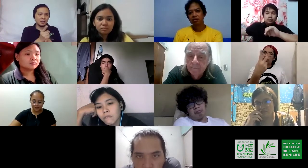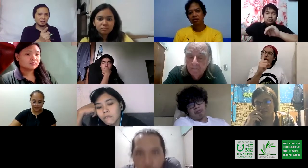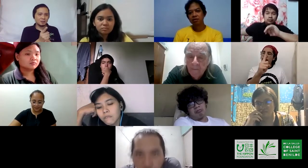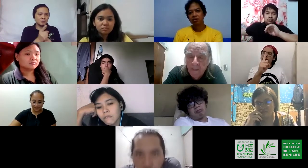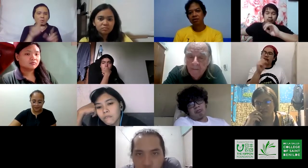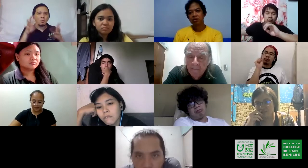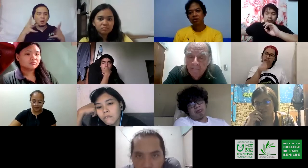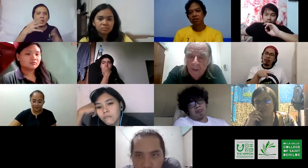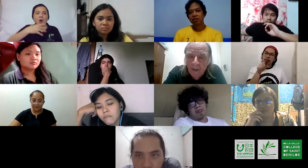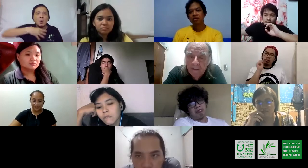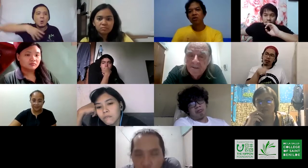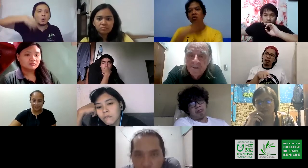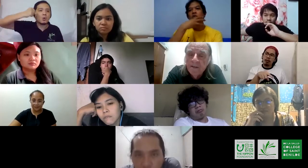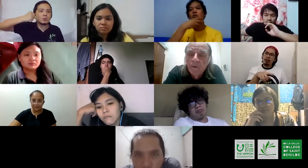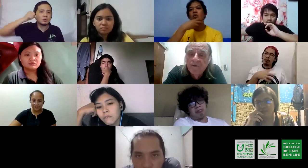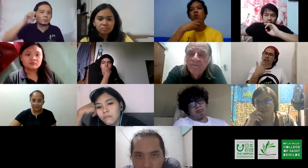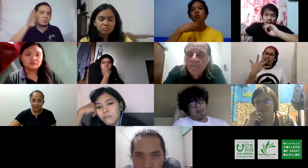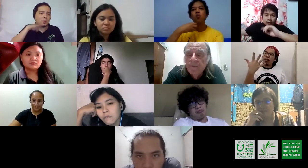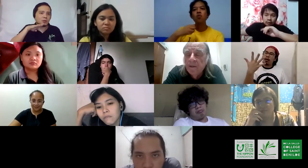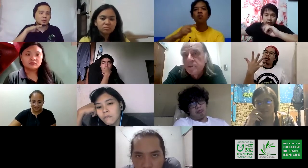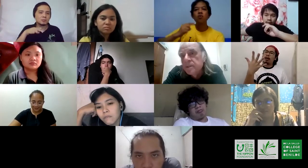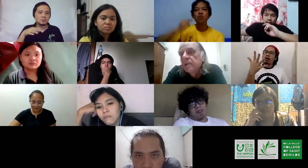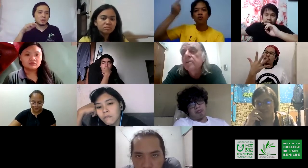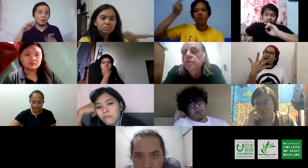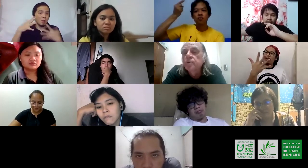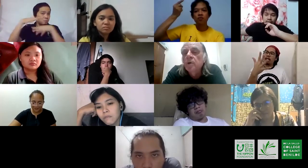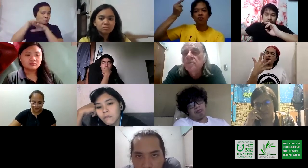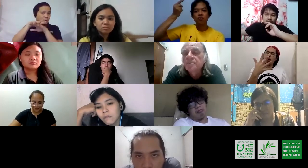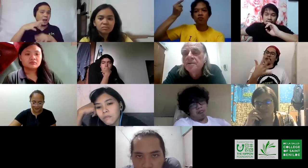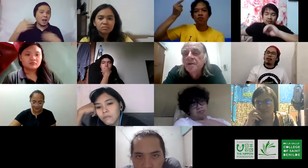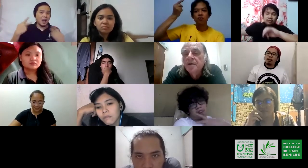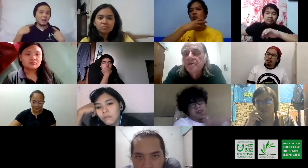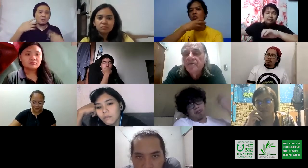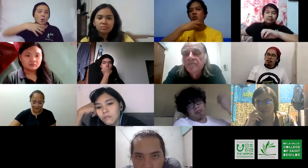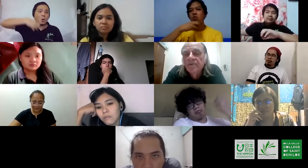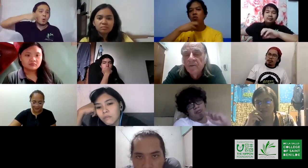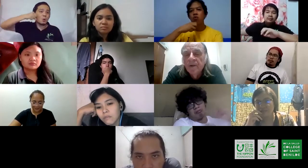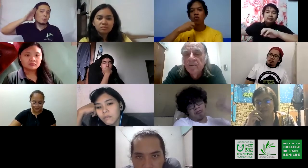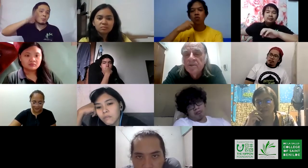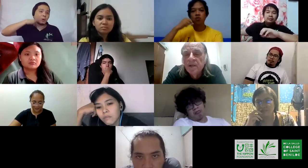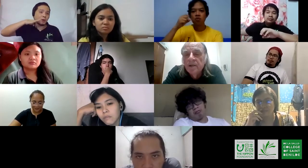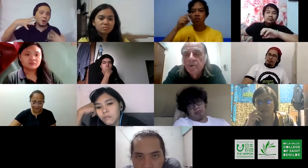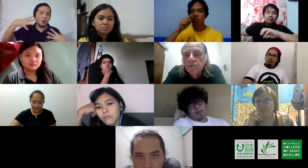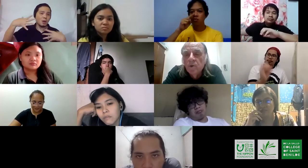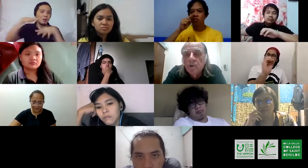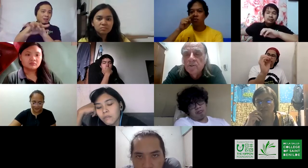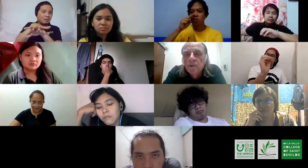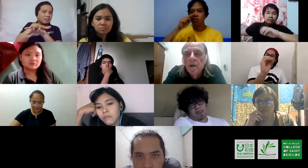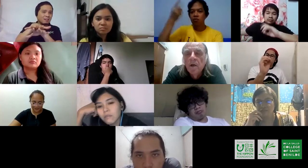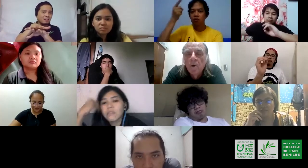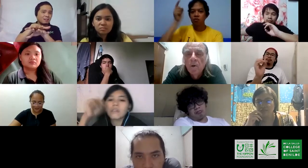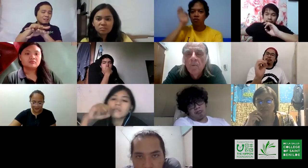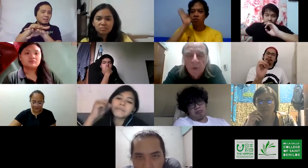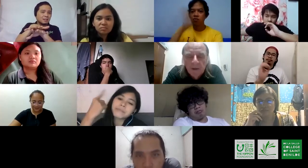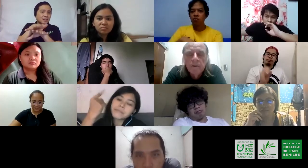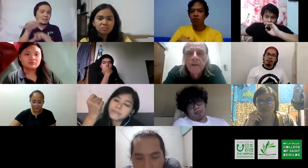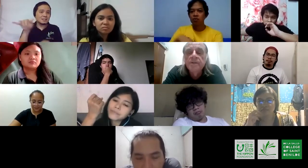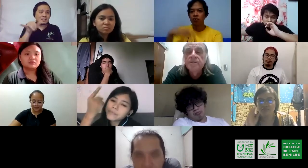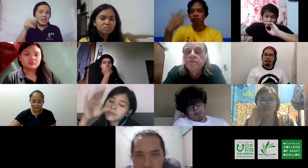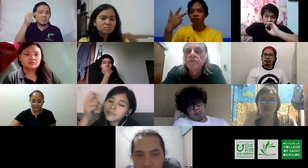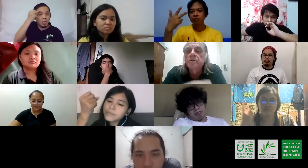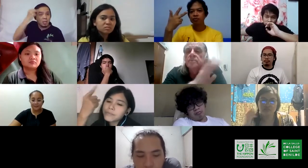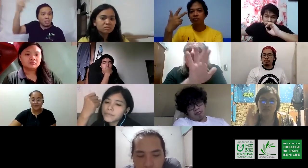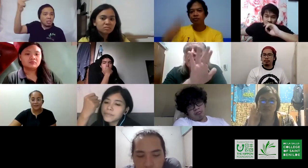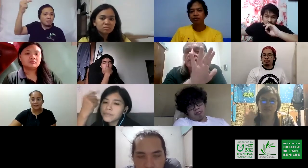sibling. That's not the way Filipino Sign Language works. Filipino Sign Language works brother